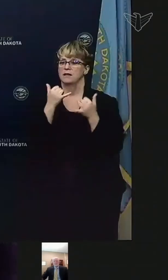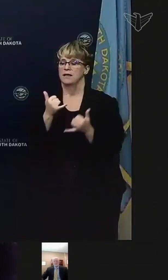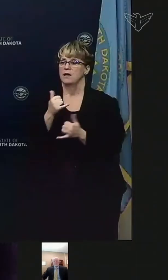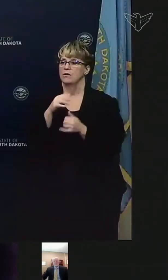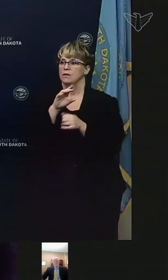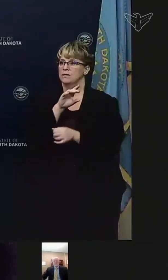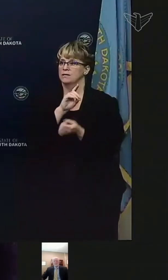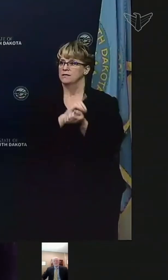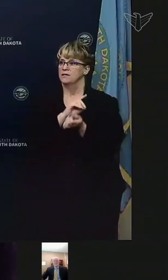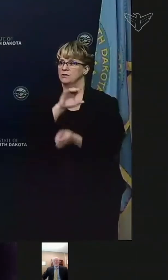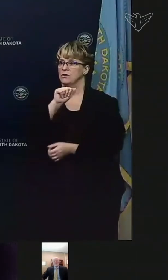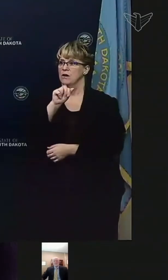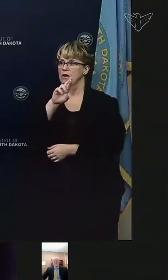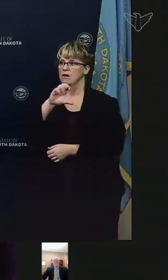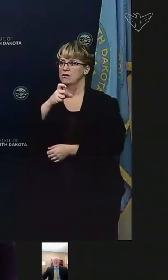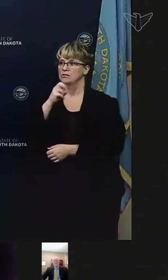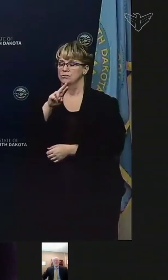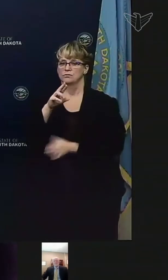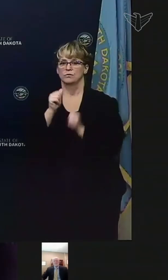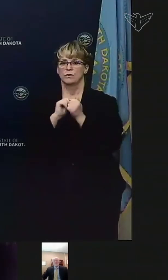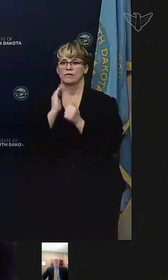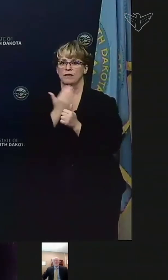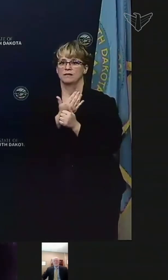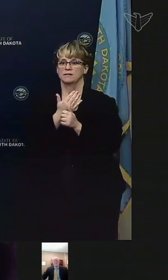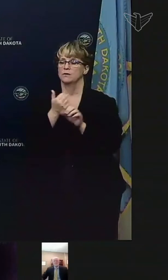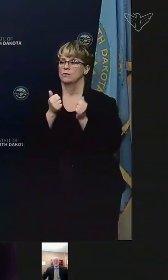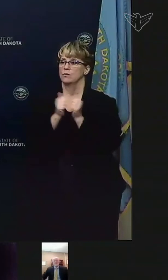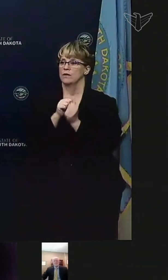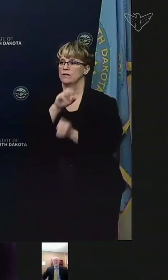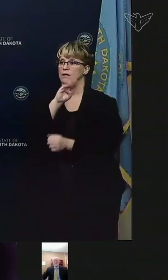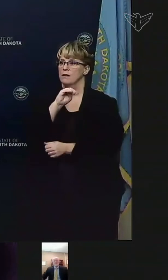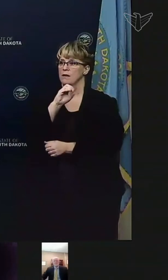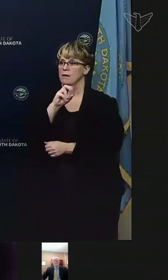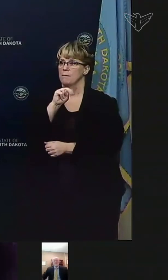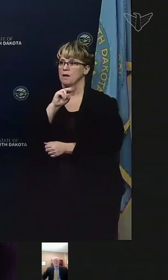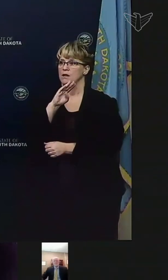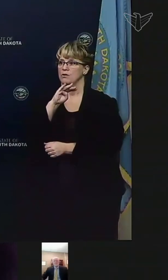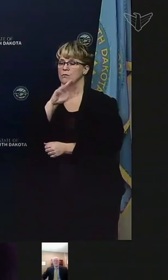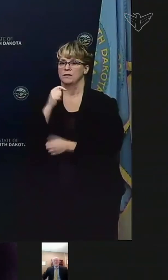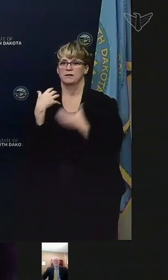Brad Archer, who is with us today, and he's here with Monument Health.